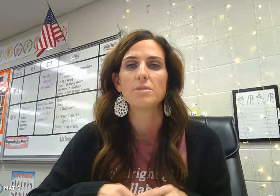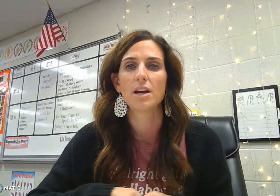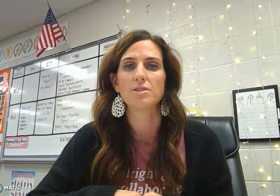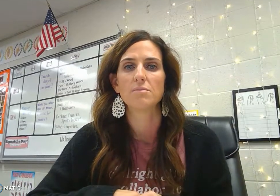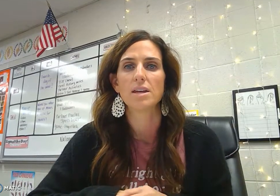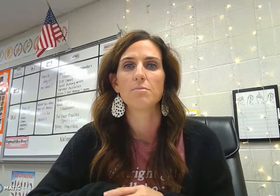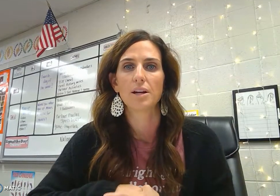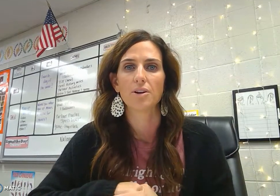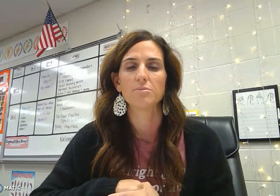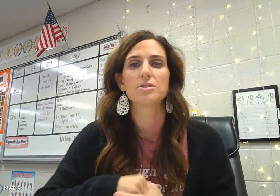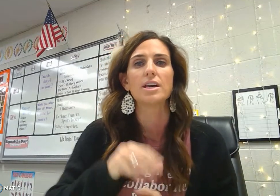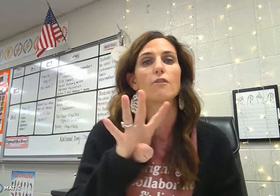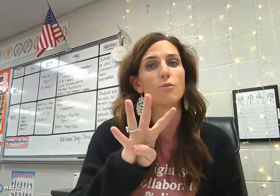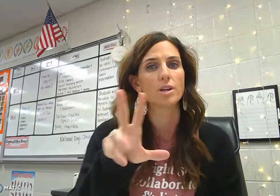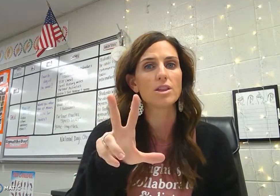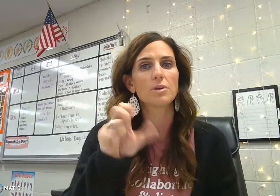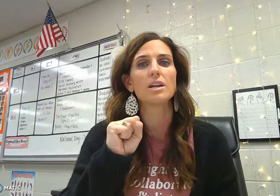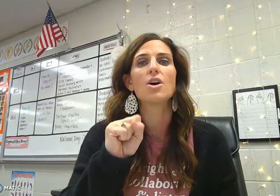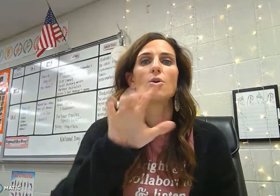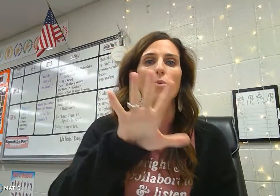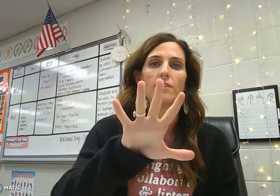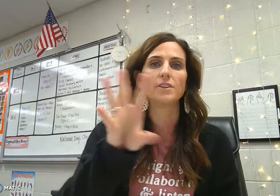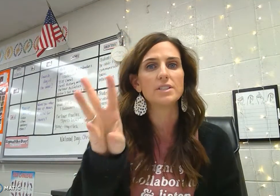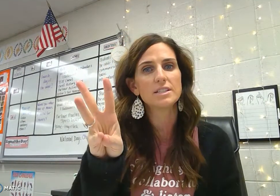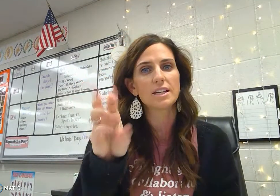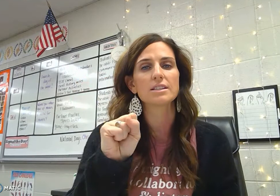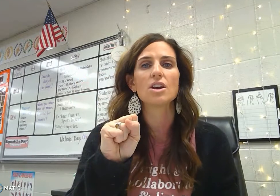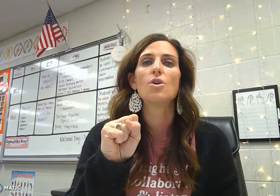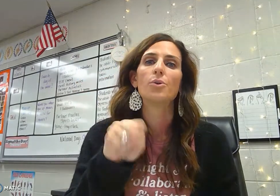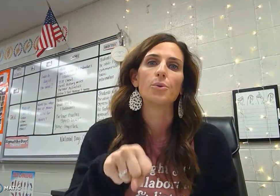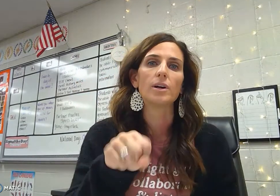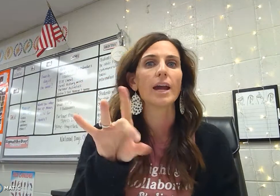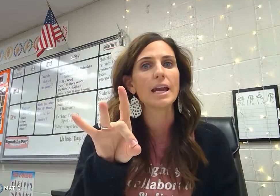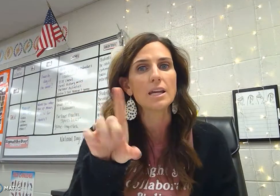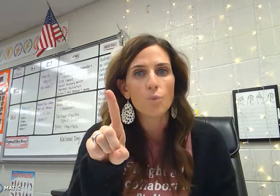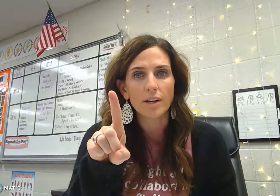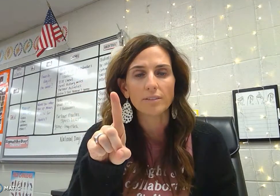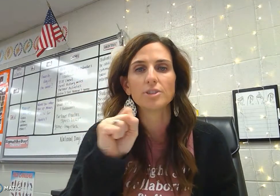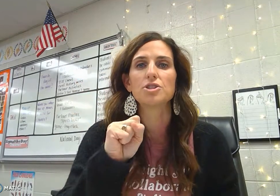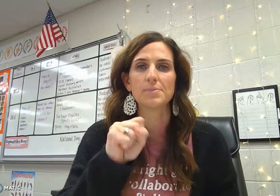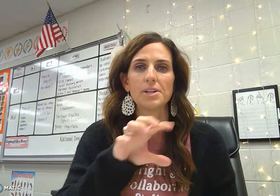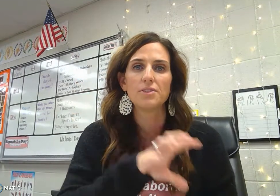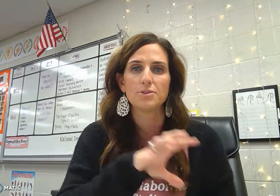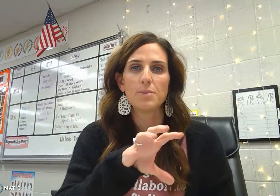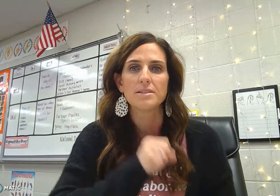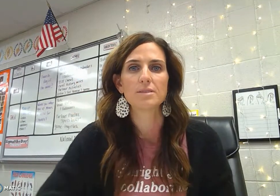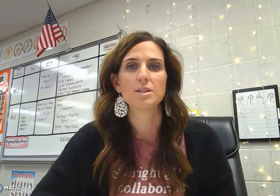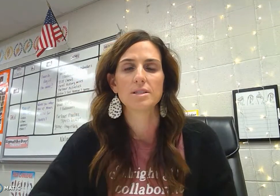together to make the bigger numbers, like 43 or 56 or 81. You're just putting those base numbers